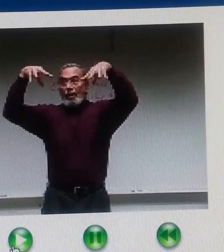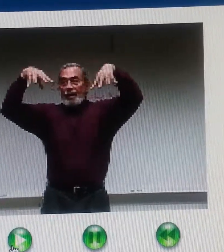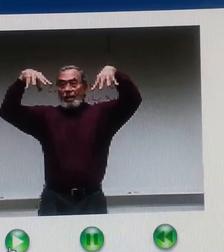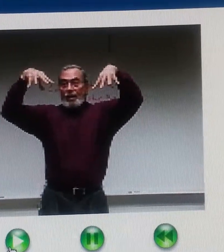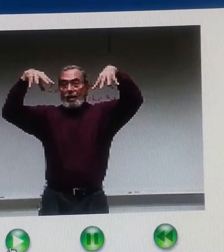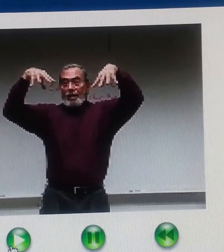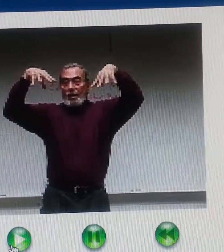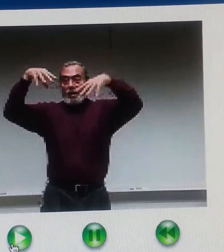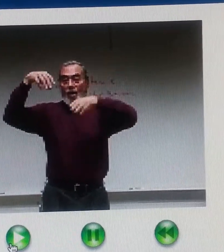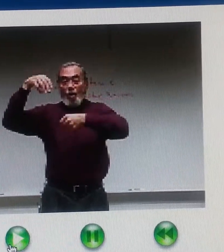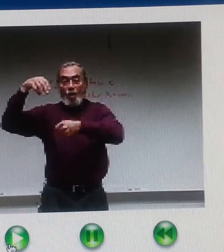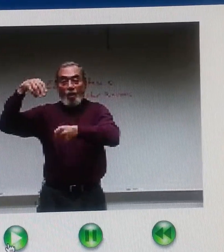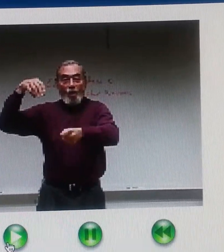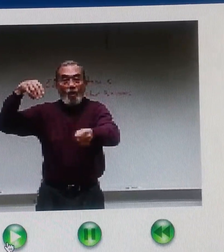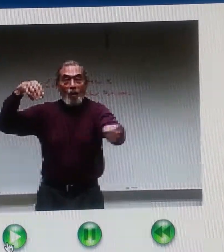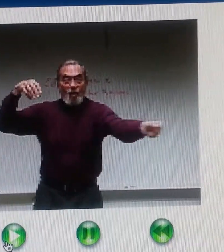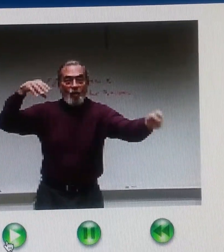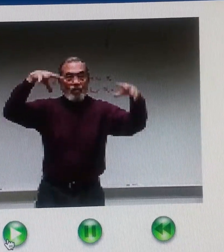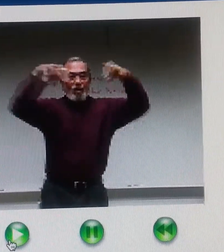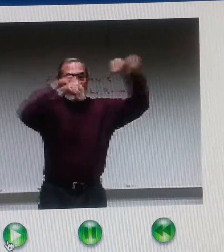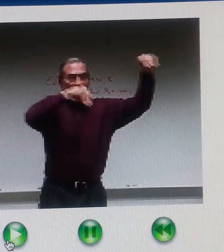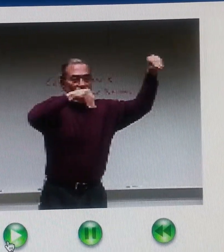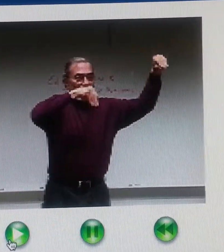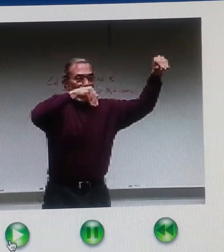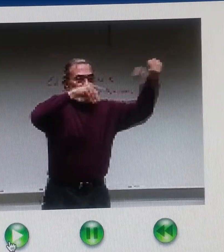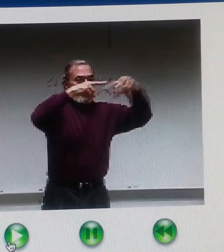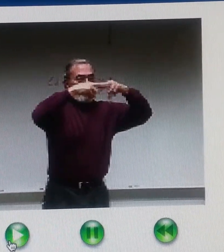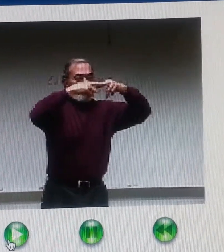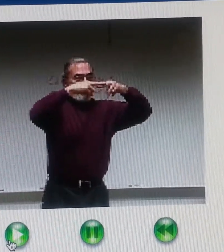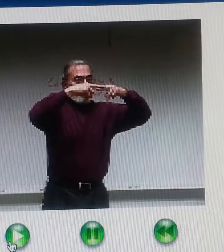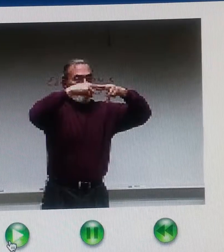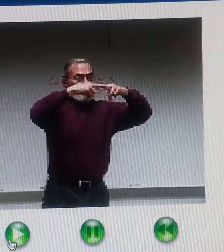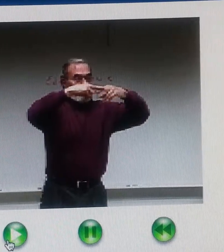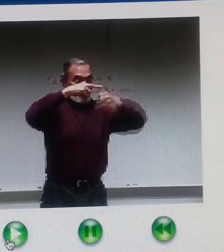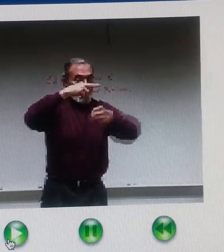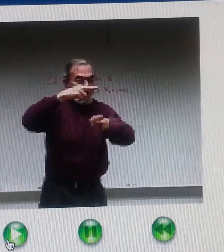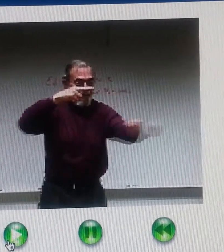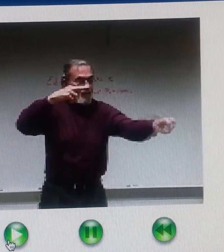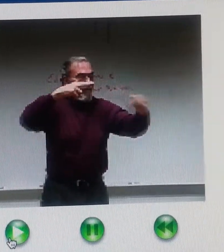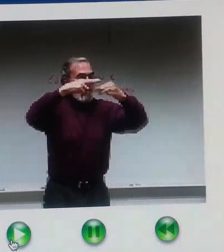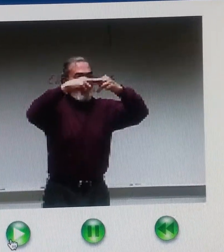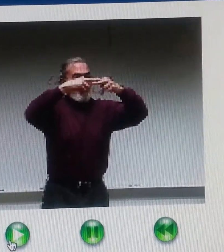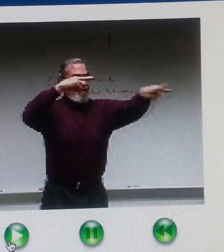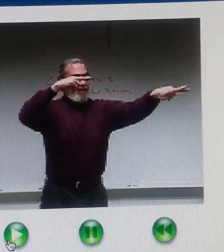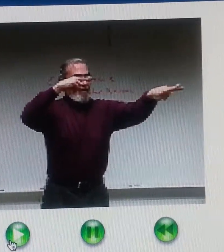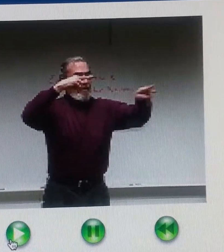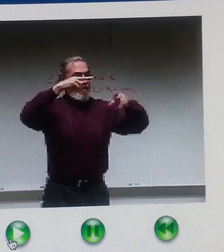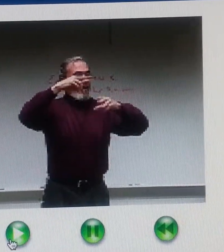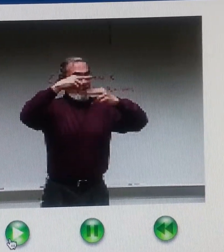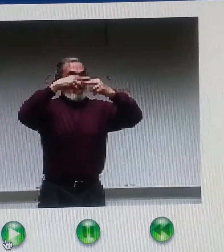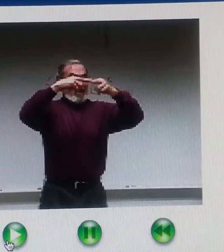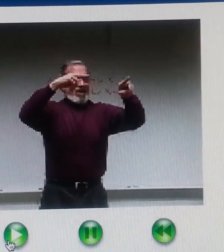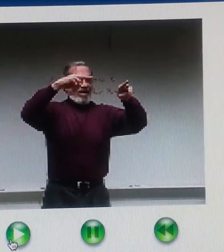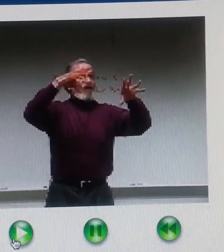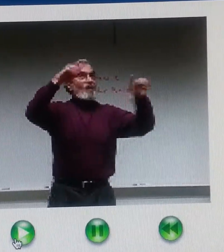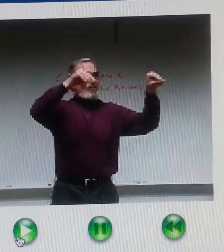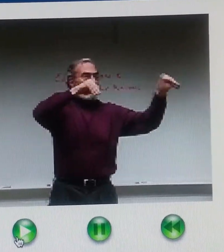So they're lying perpendicular to each other. So when you would open the door, the lights would go out. The connection would make the lights go out.